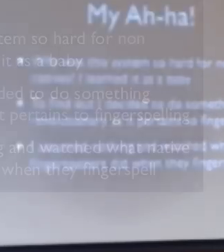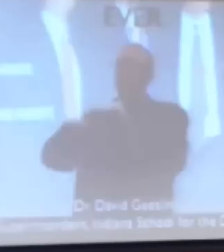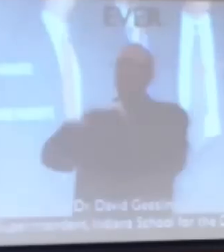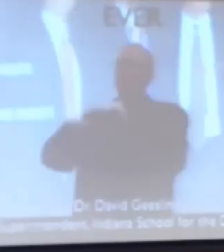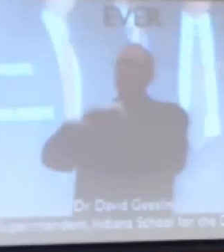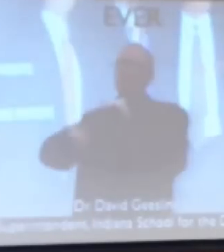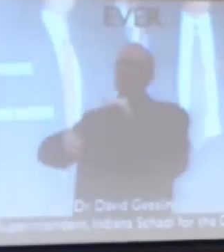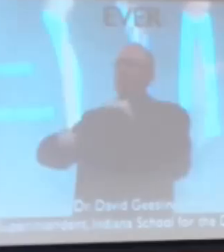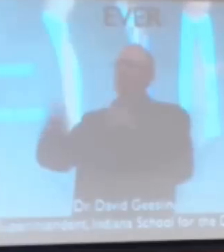And this is what they do.